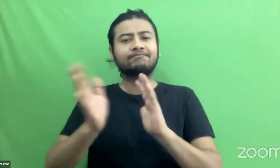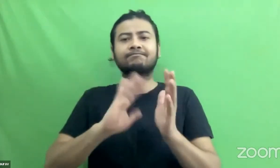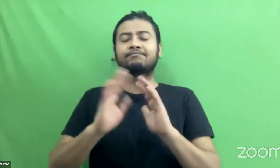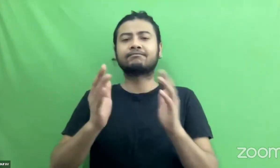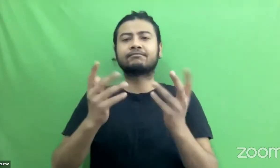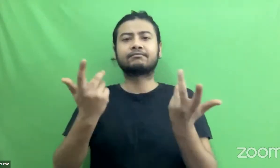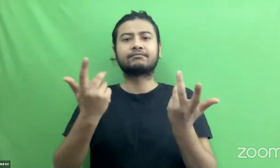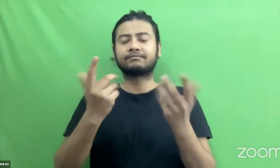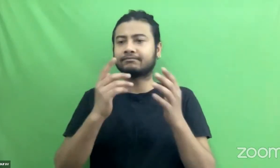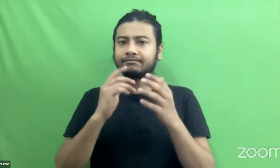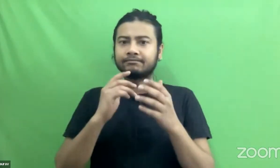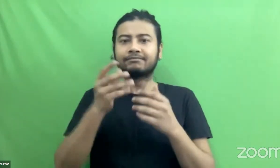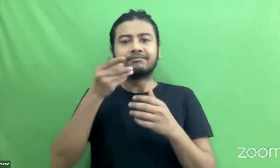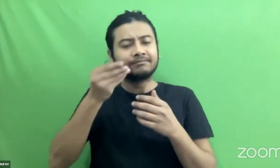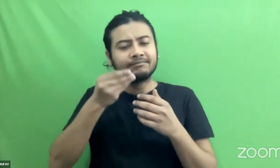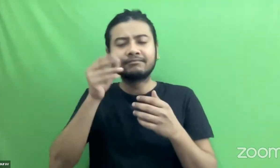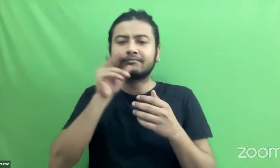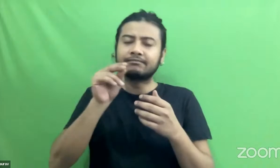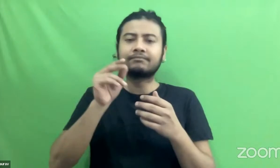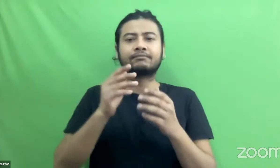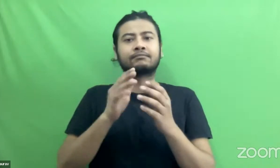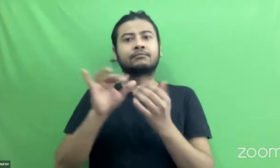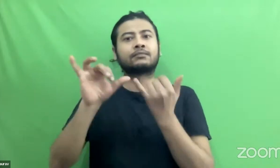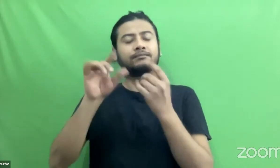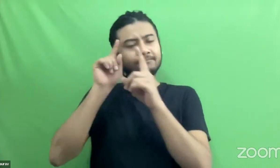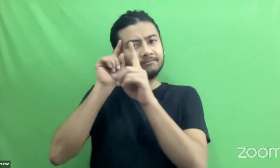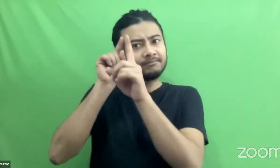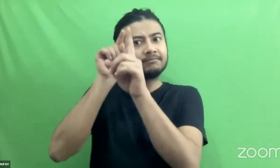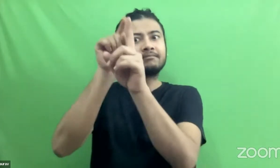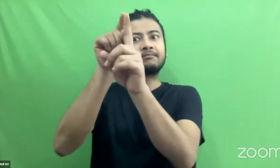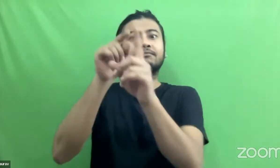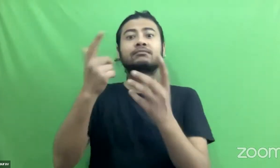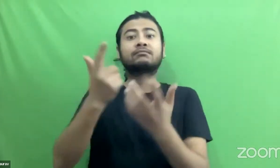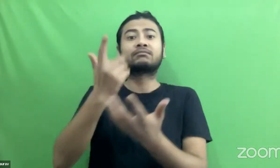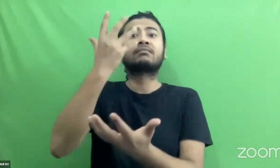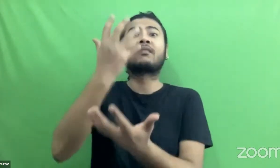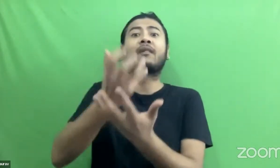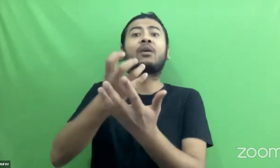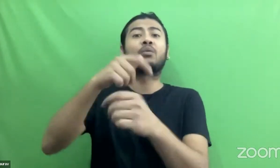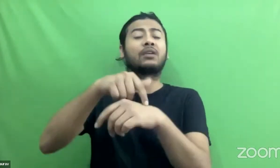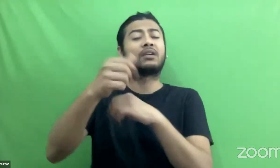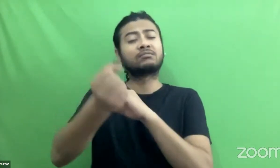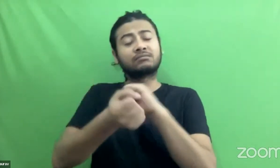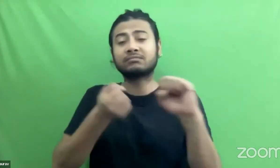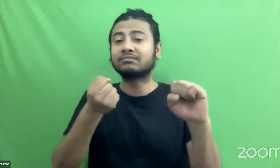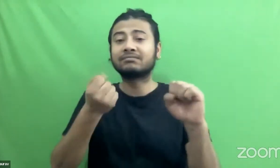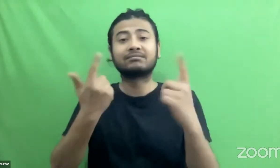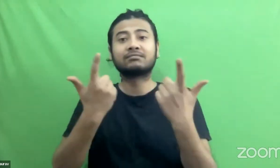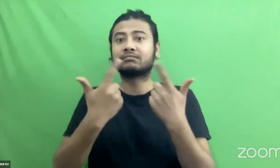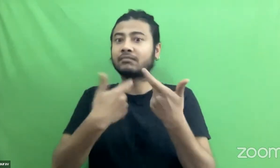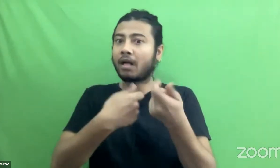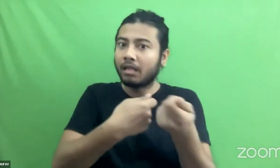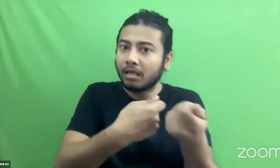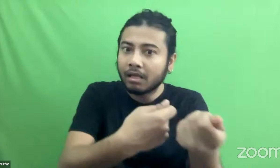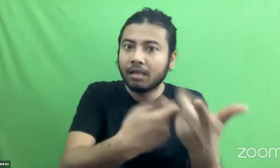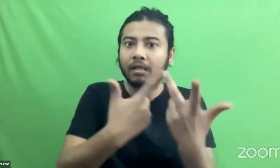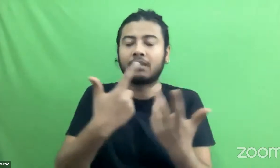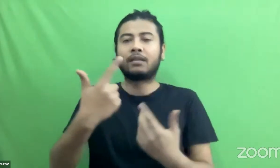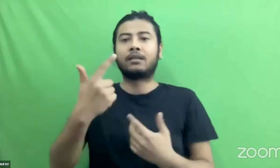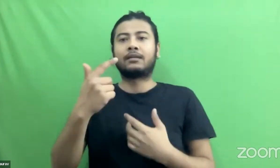can stop this cycle of death, birth and death is by chanting the names of Krishna. Right? And we have got this human